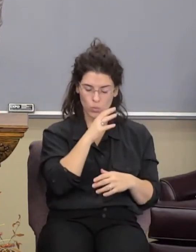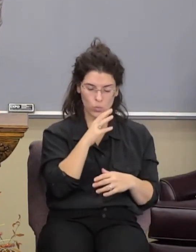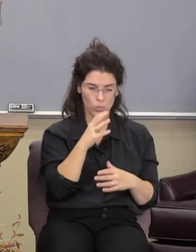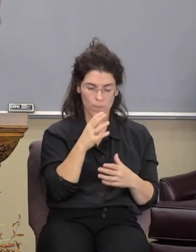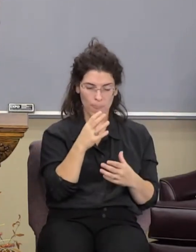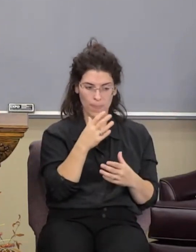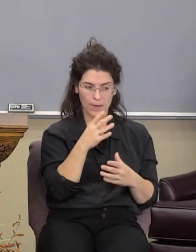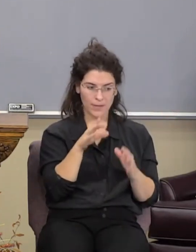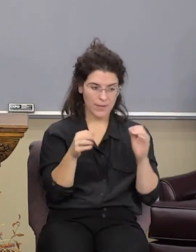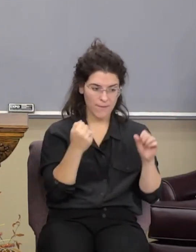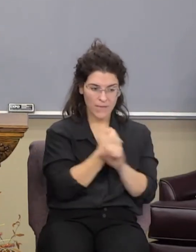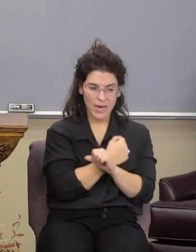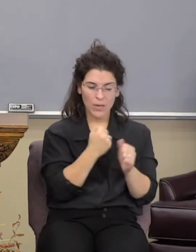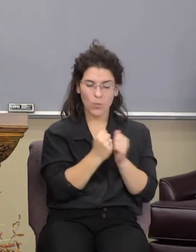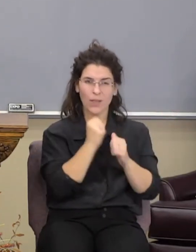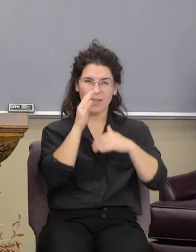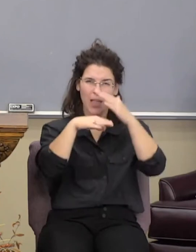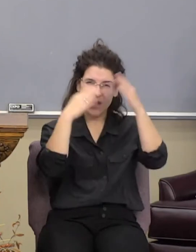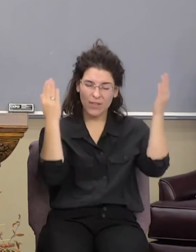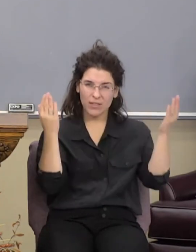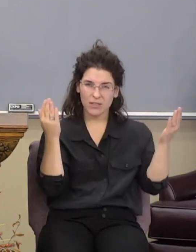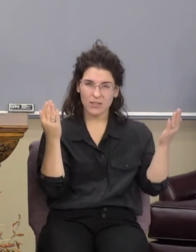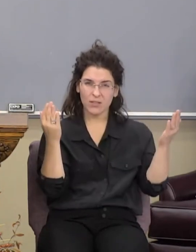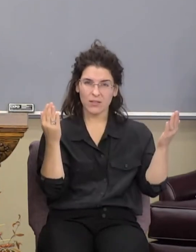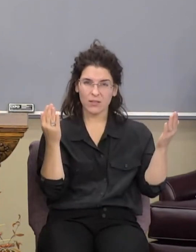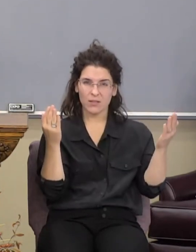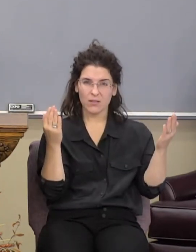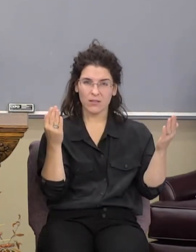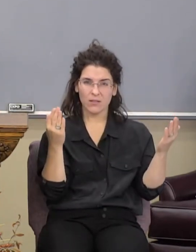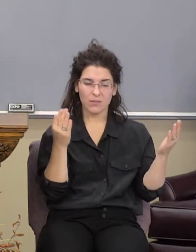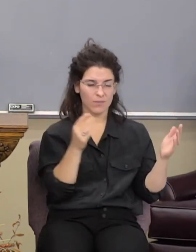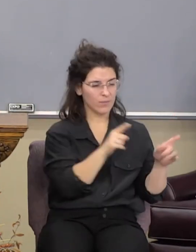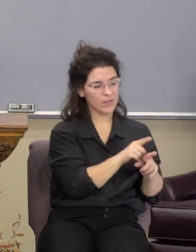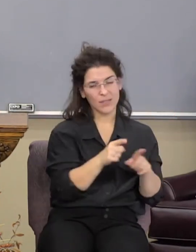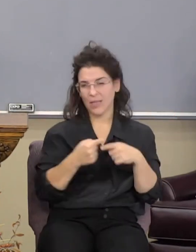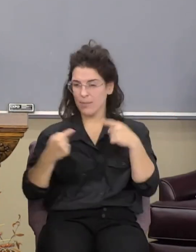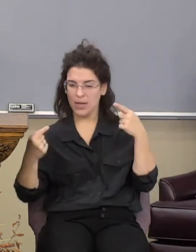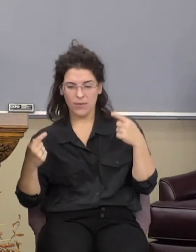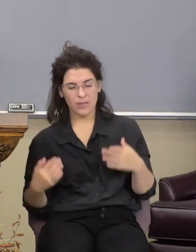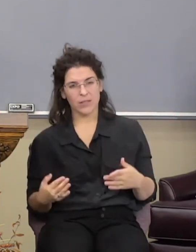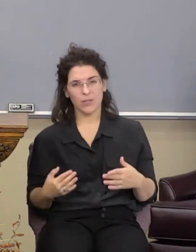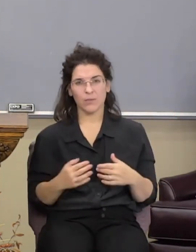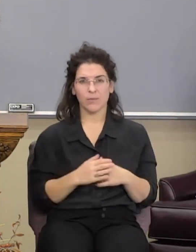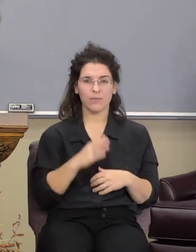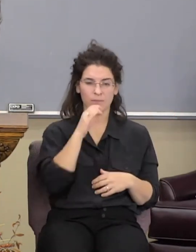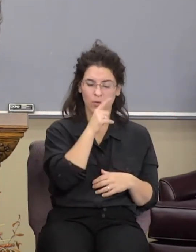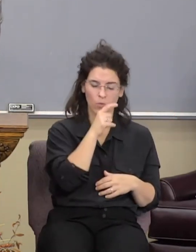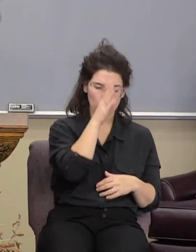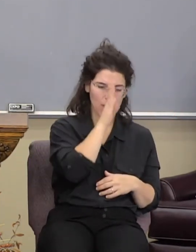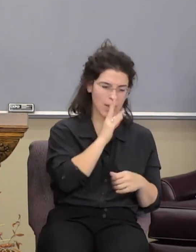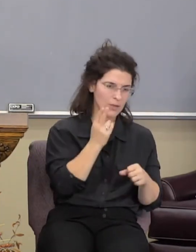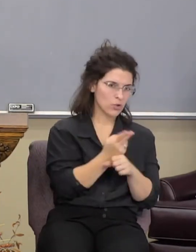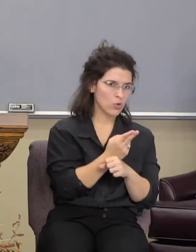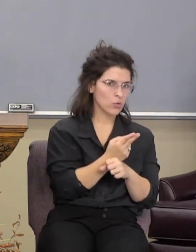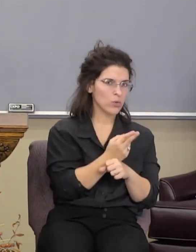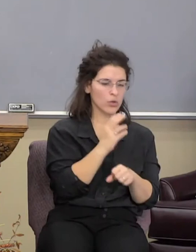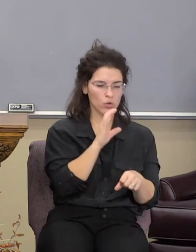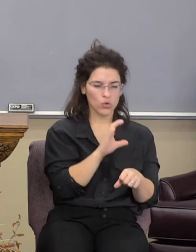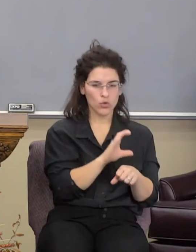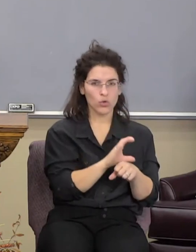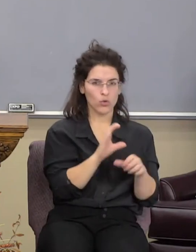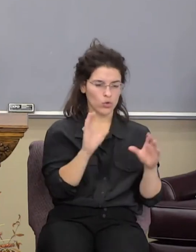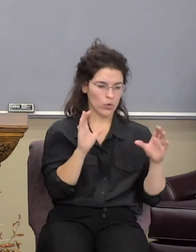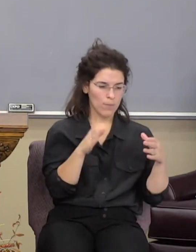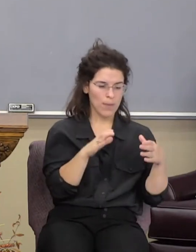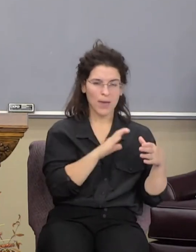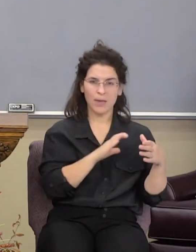Guess who he's fighting with in the heavens? It's the same adversary. Guess who God is using? The church, the body of